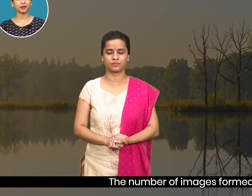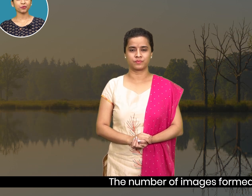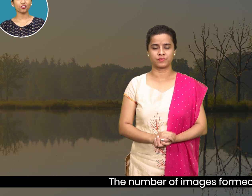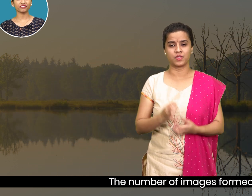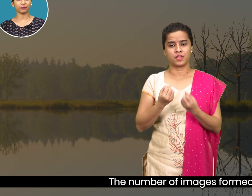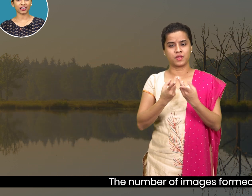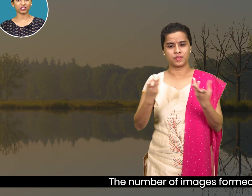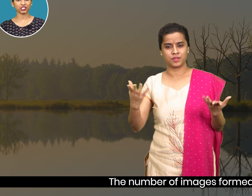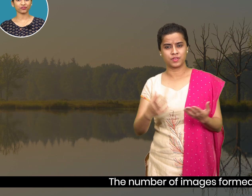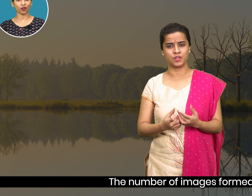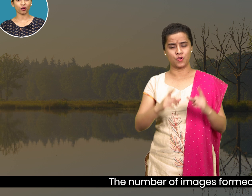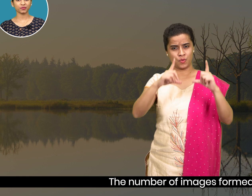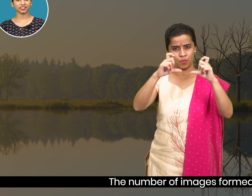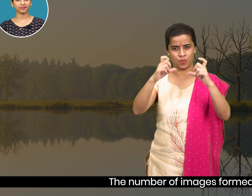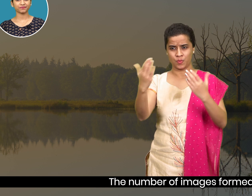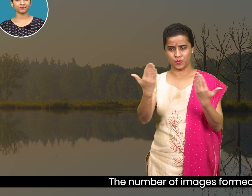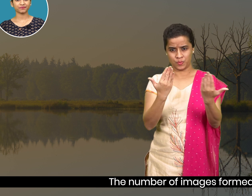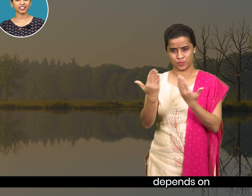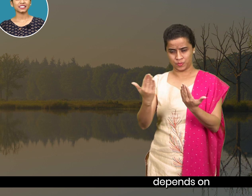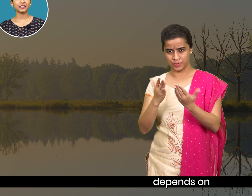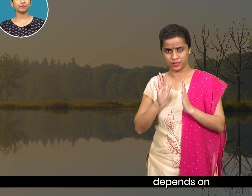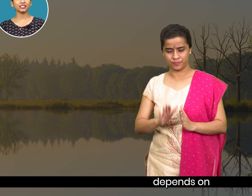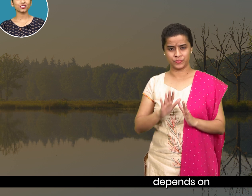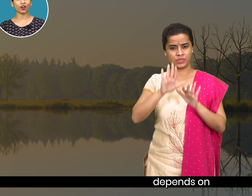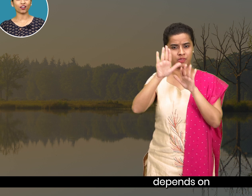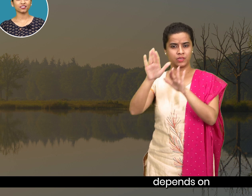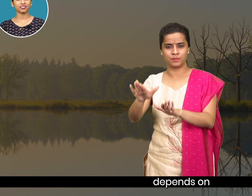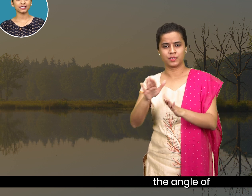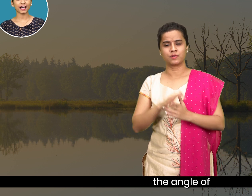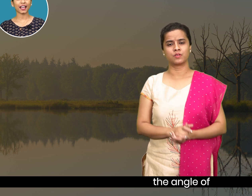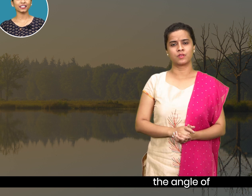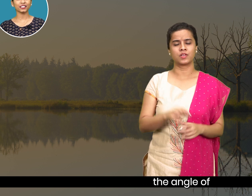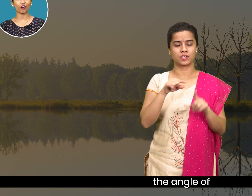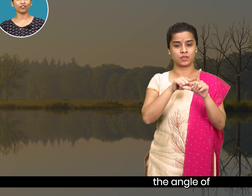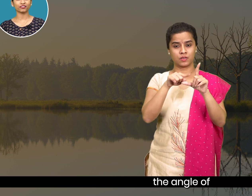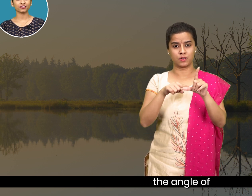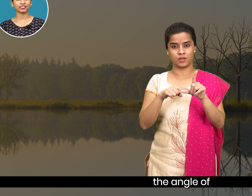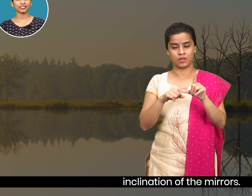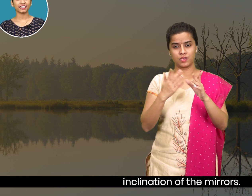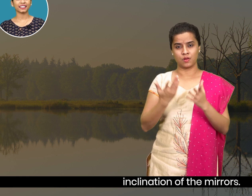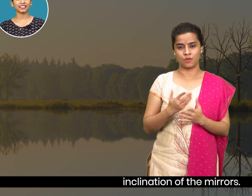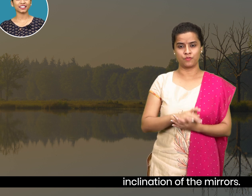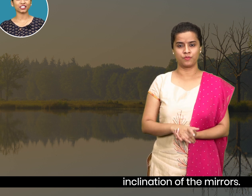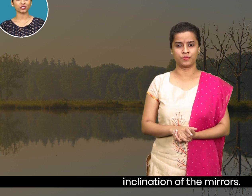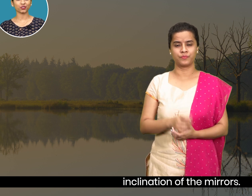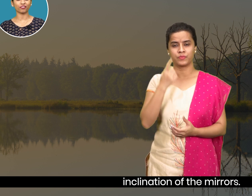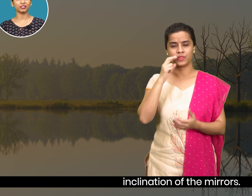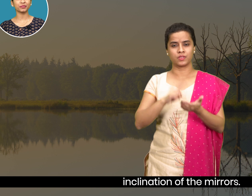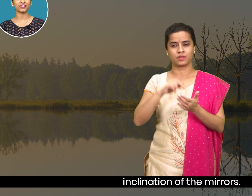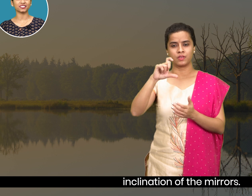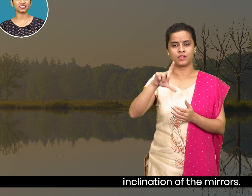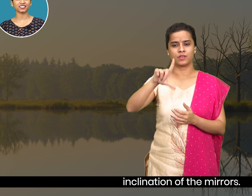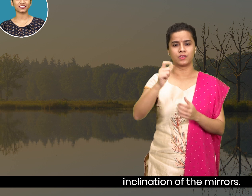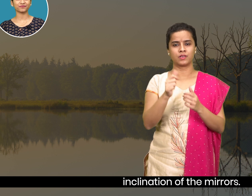The number of images formed depends on the angle of inclination of